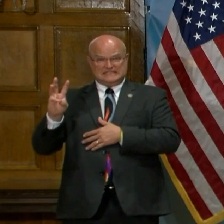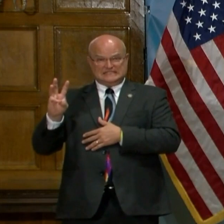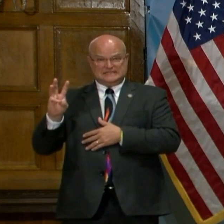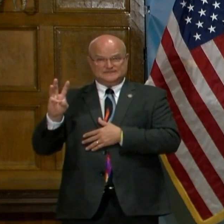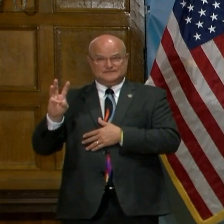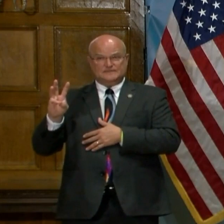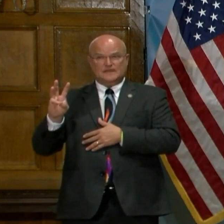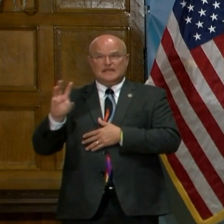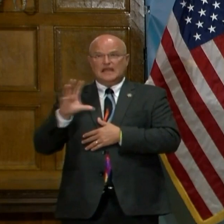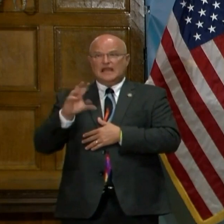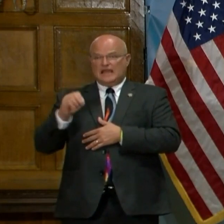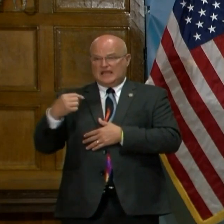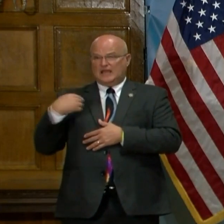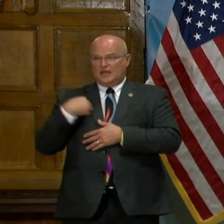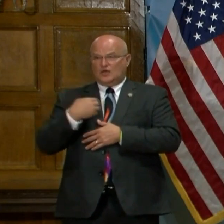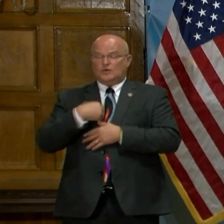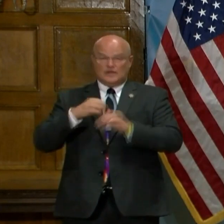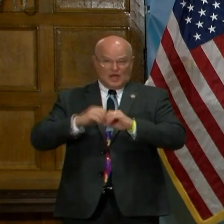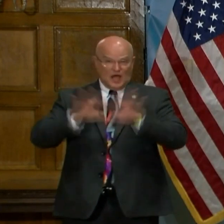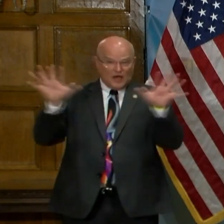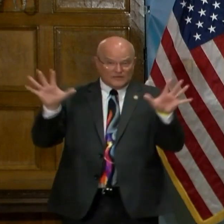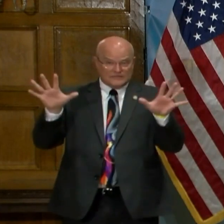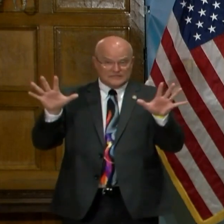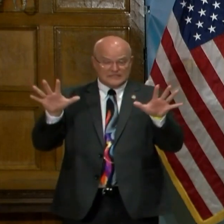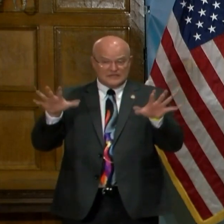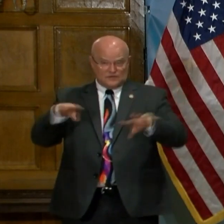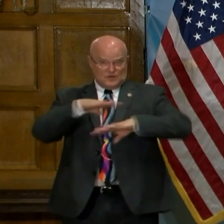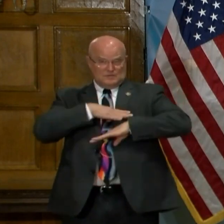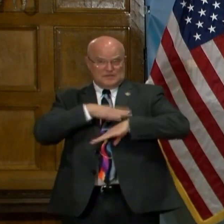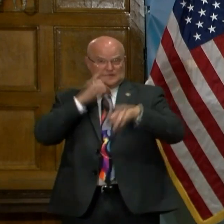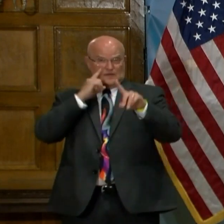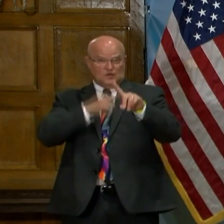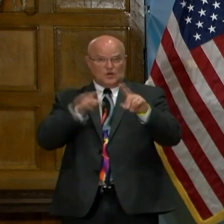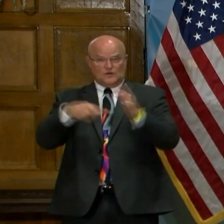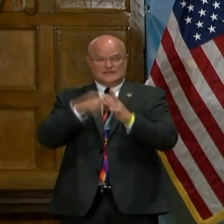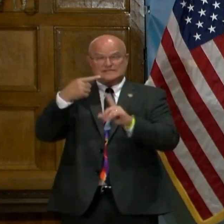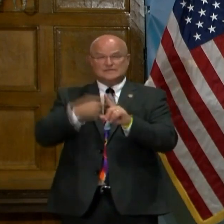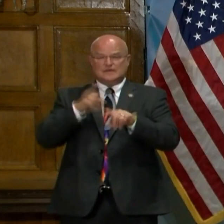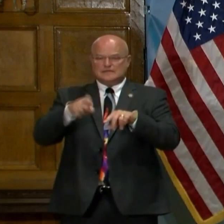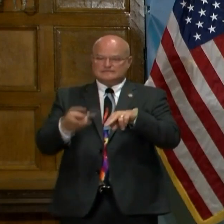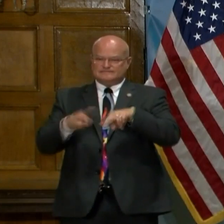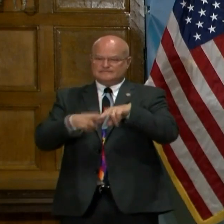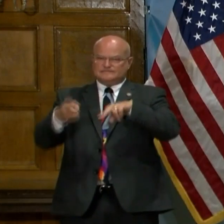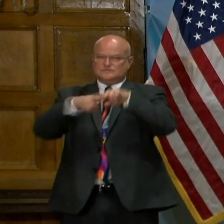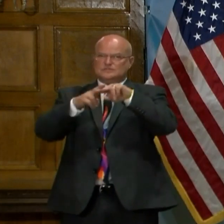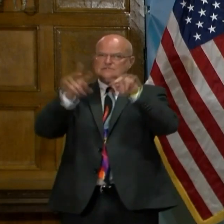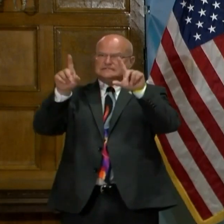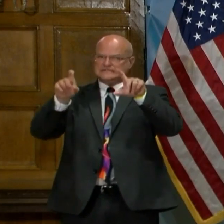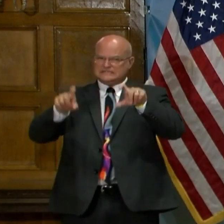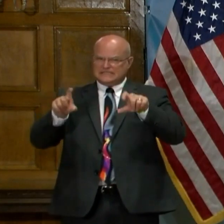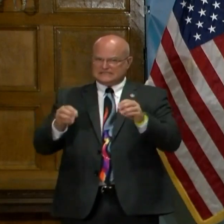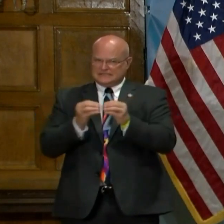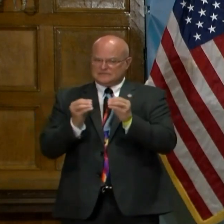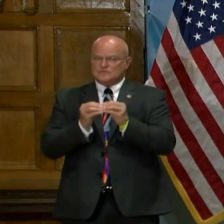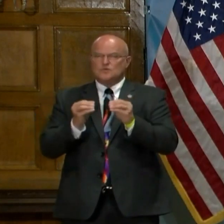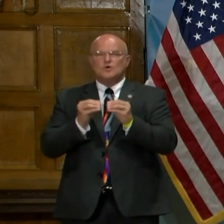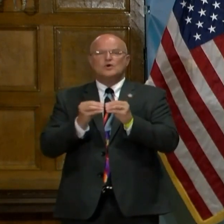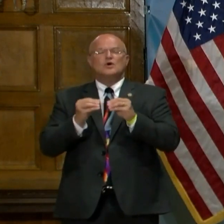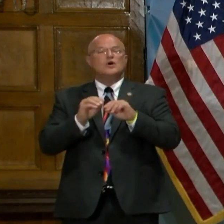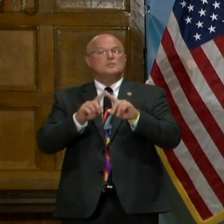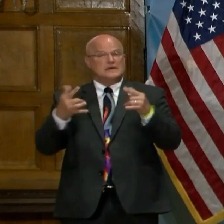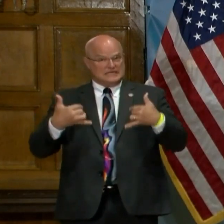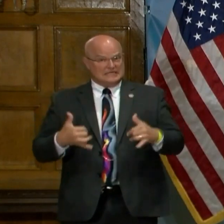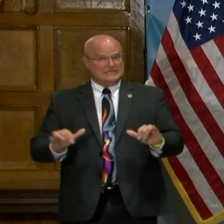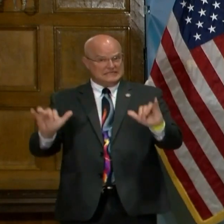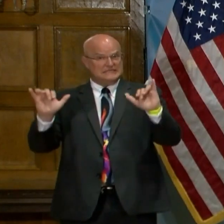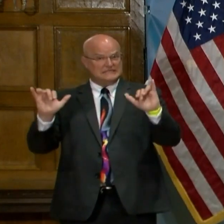3,366, and we obviously, if we're going to meet our goal this month, we've got to increase that level of testing, but it is